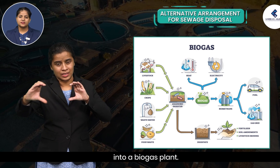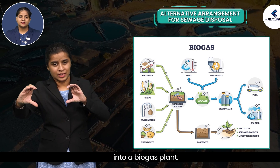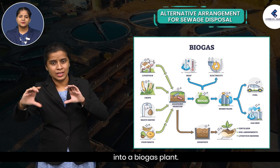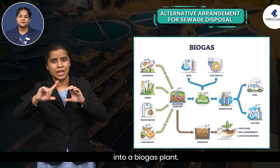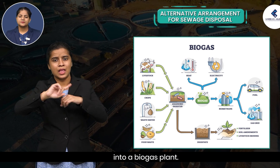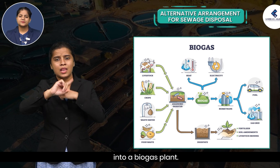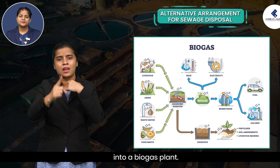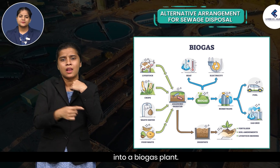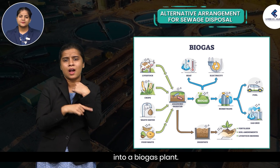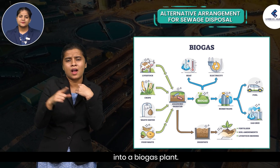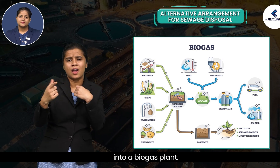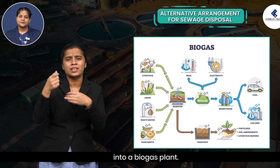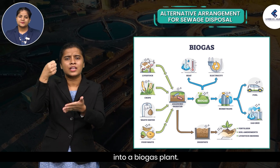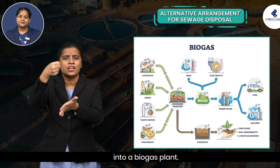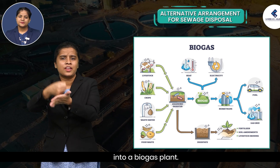biogas plant.